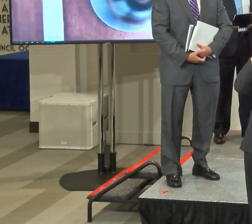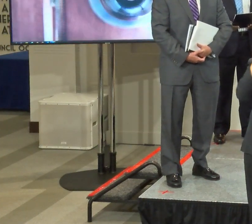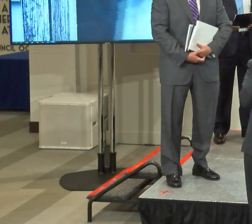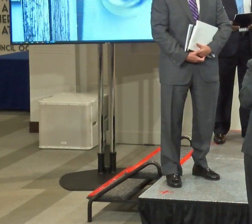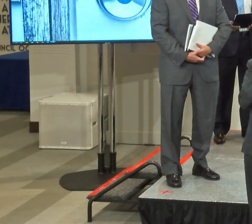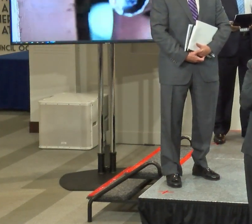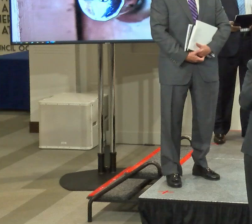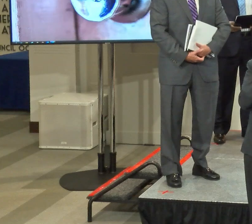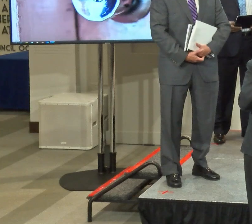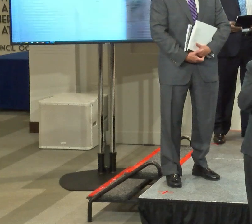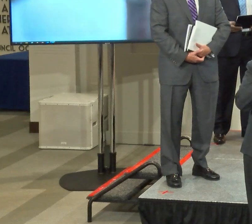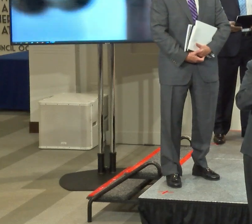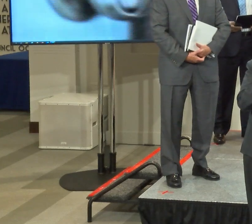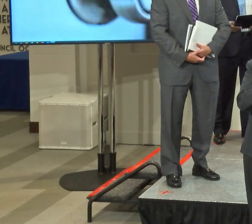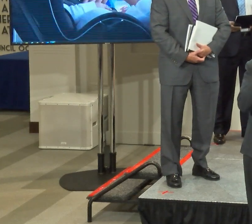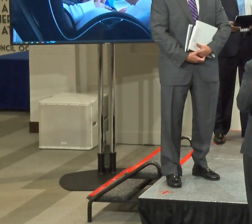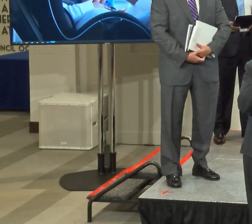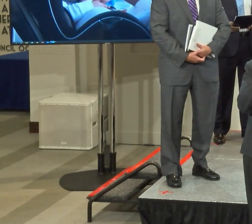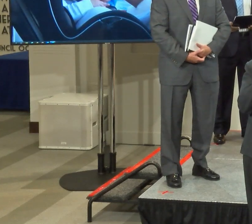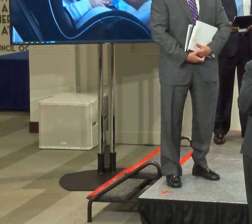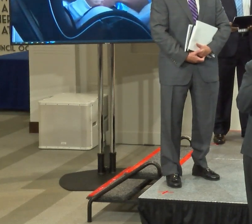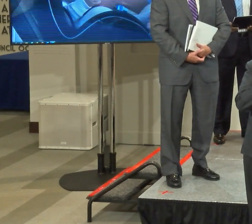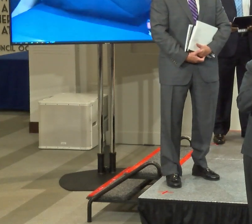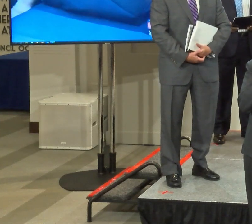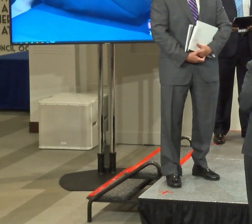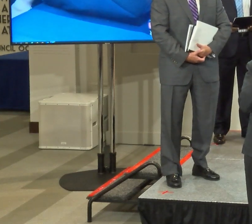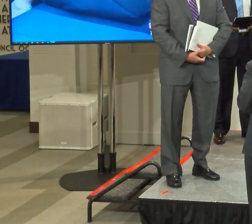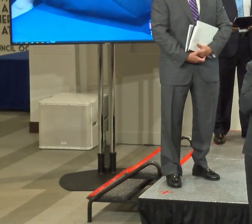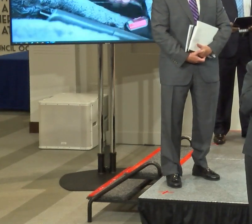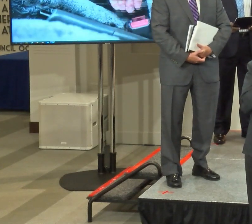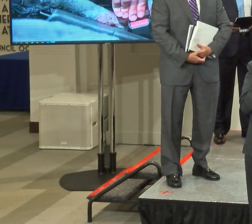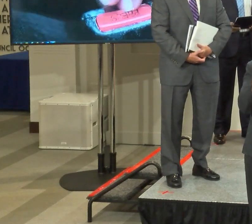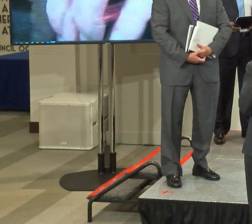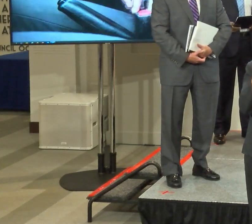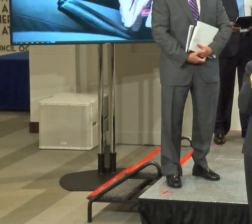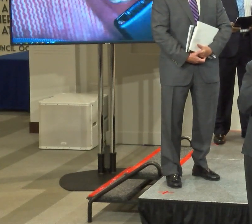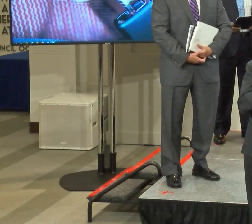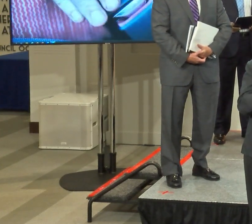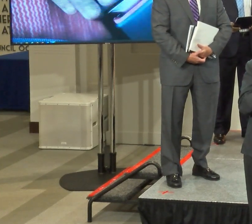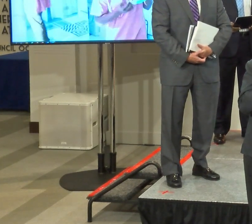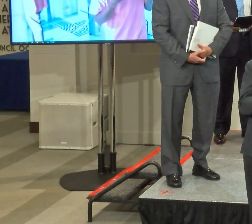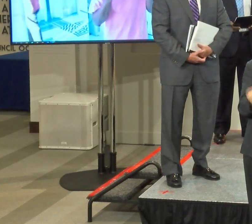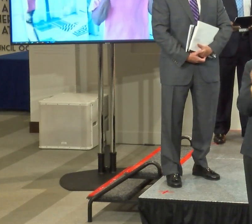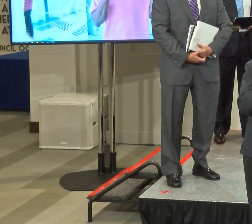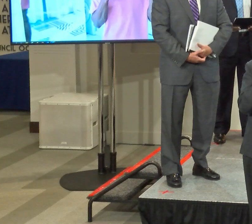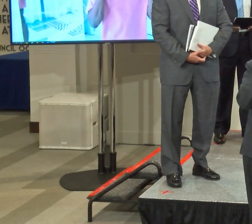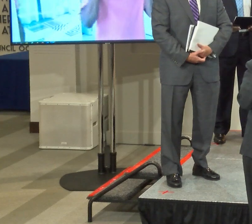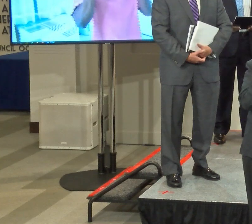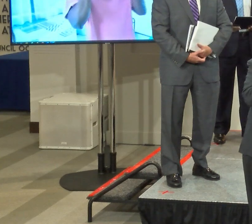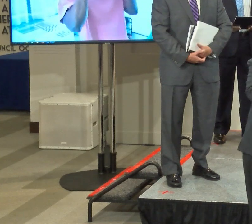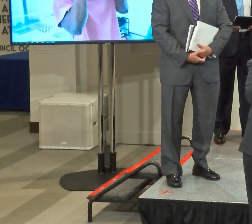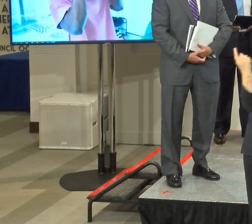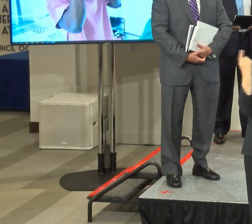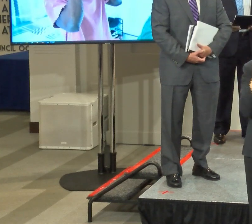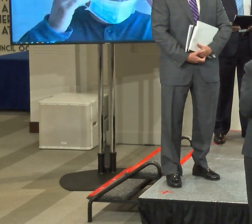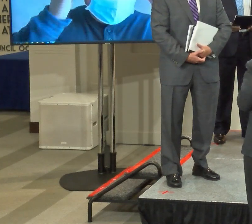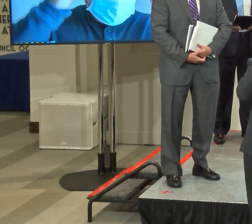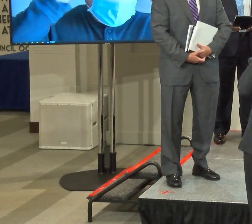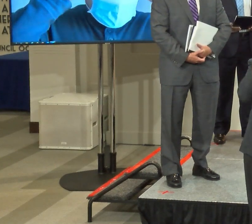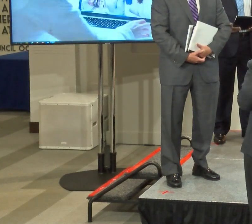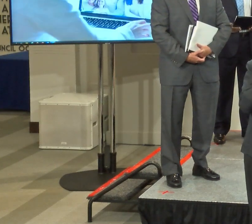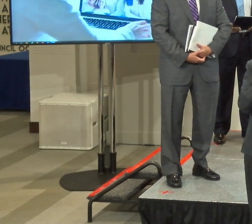repeat, for our safety, for our family's safety. We just added a few more for everyone's safety.